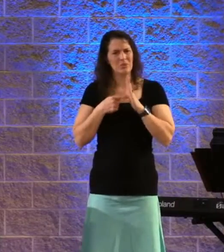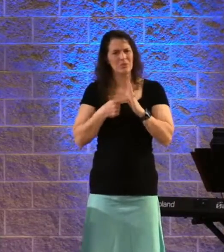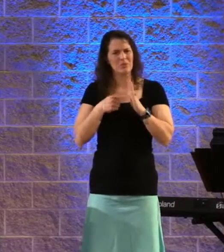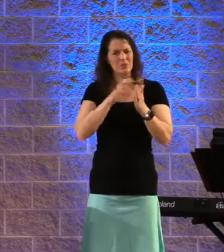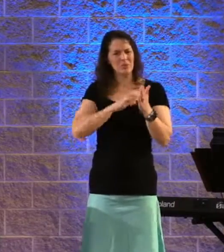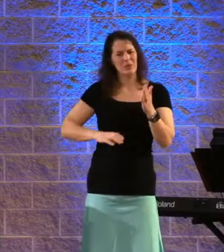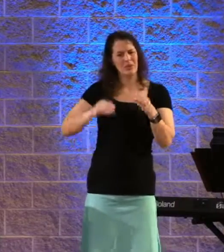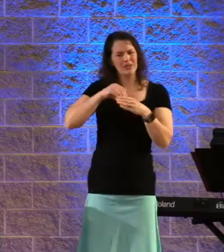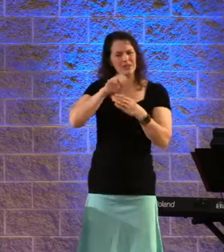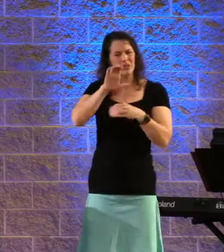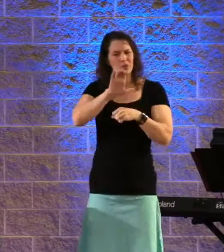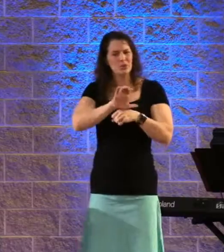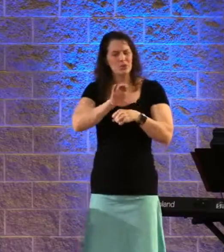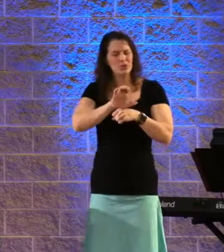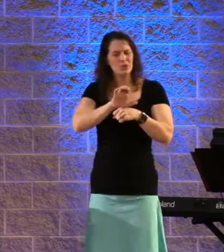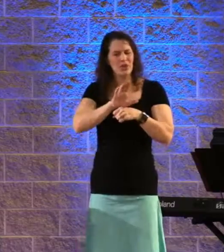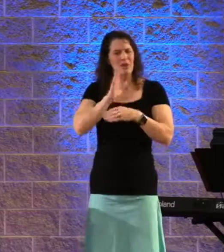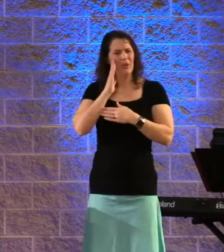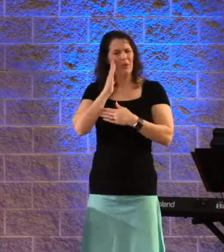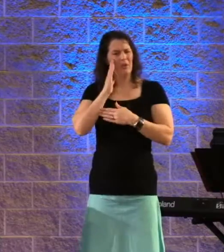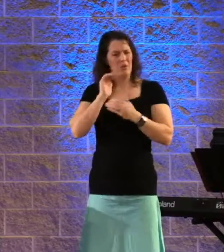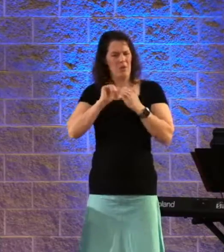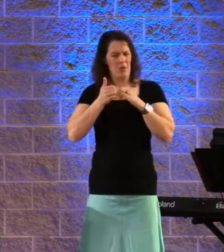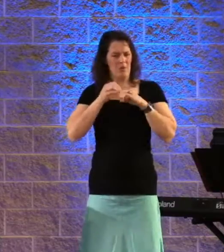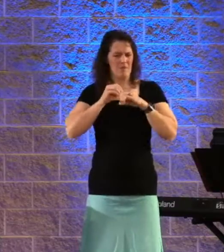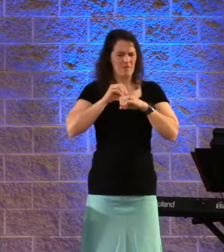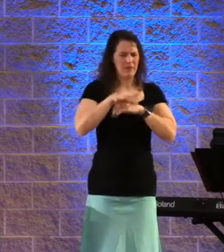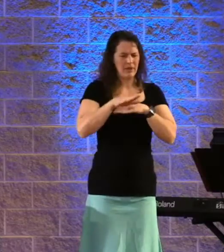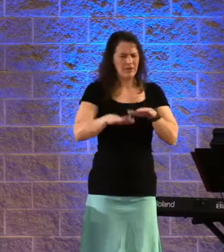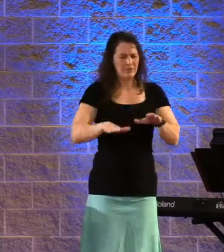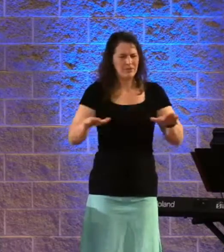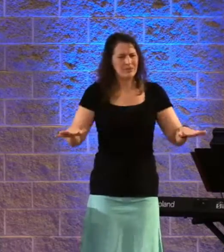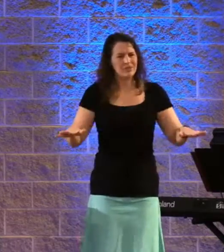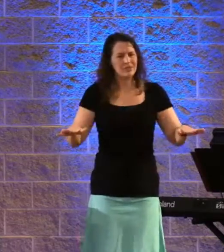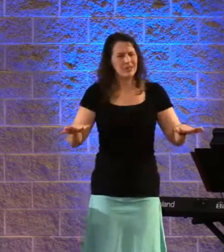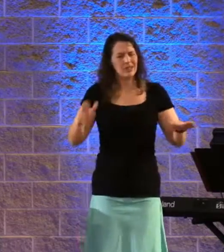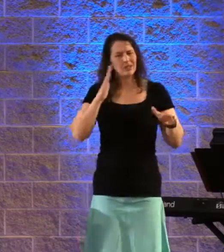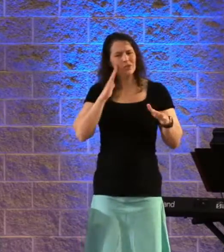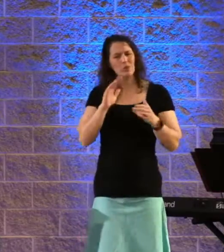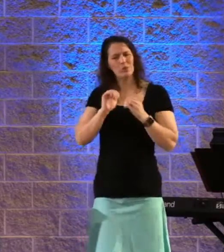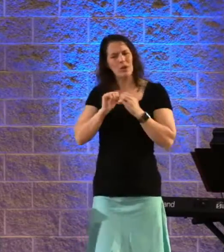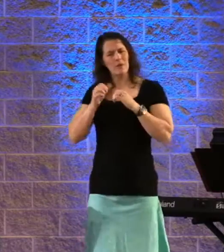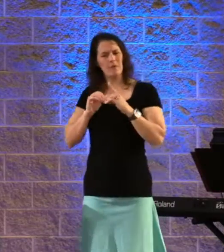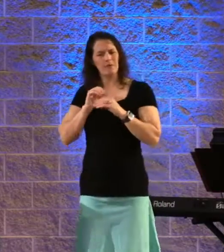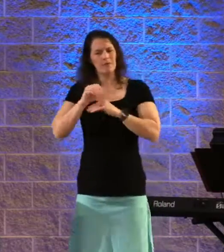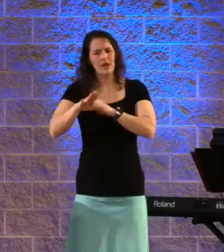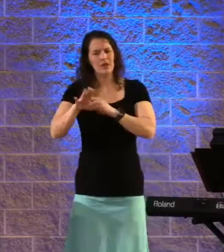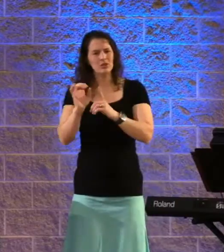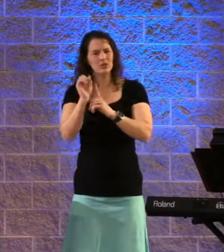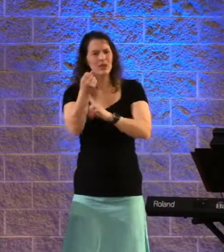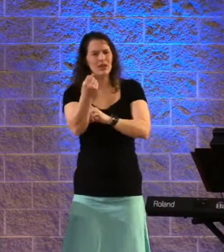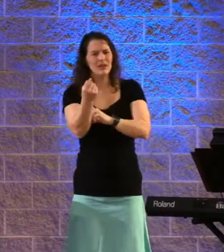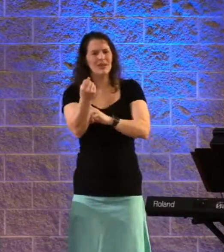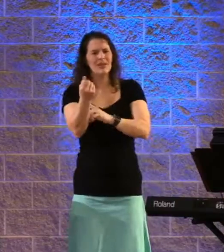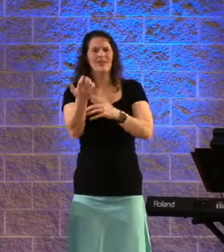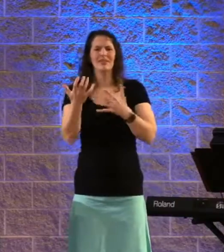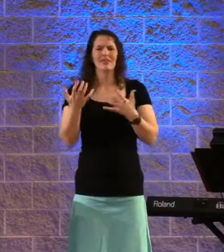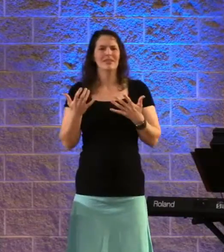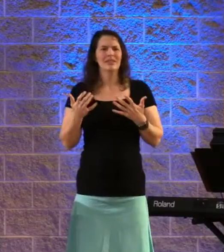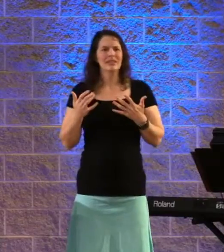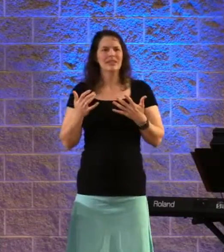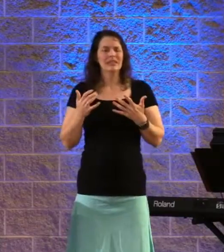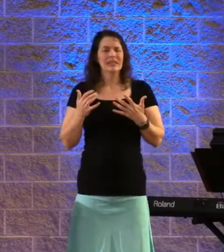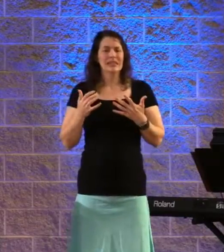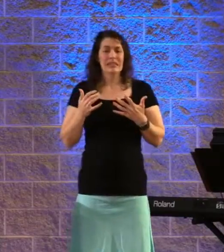what it does to children. And He knows what it does to a whole society. Yes, unquestionably, God hates